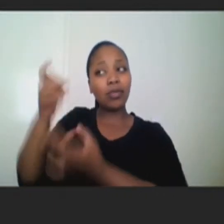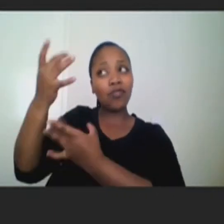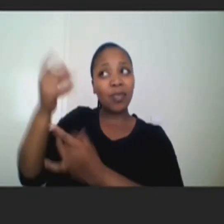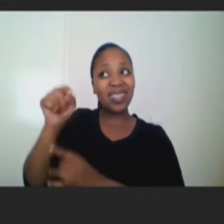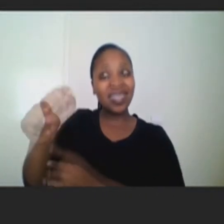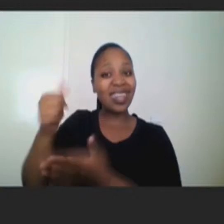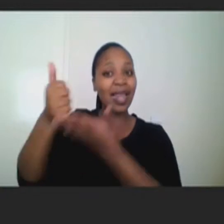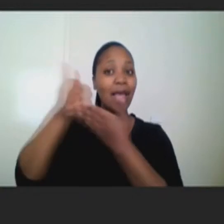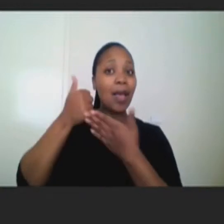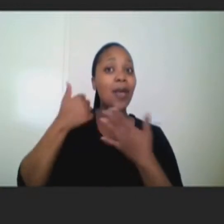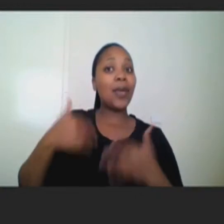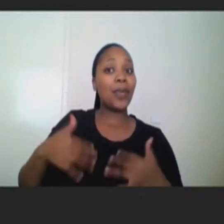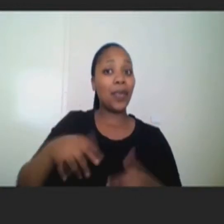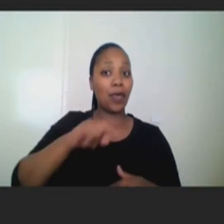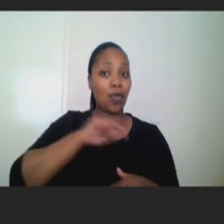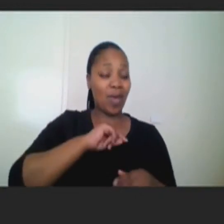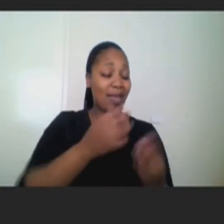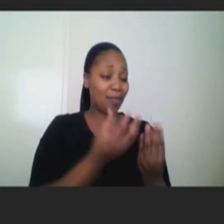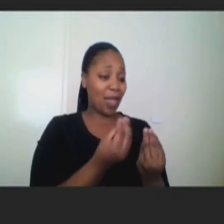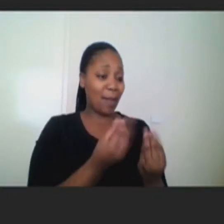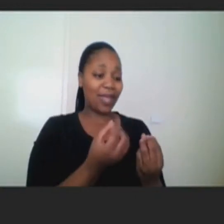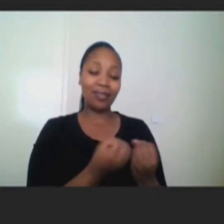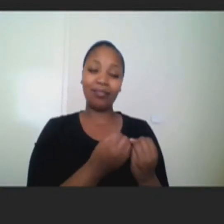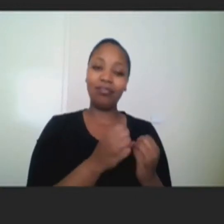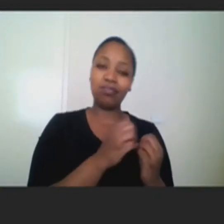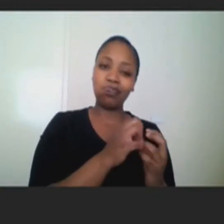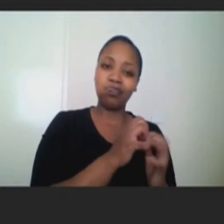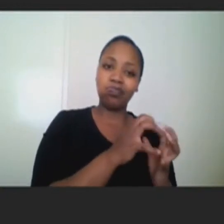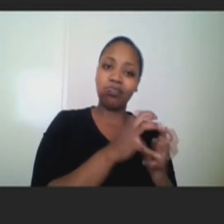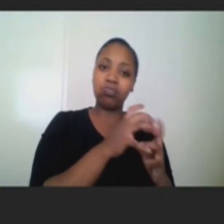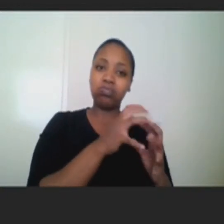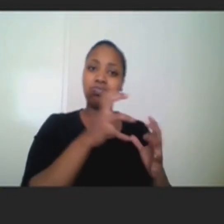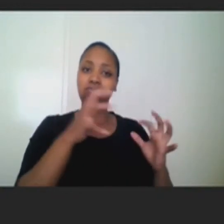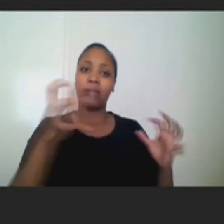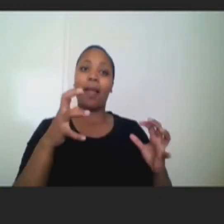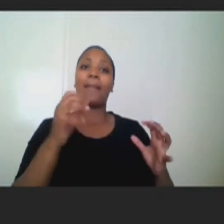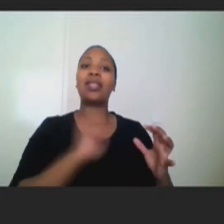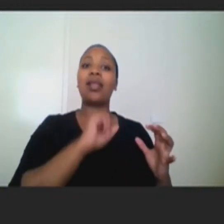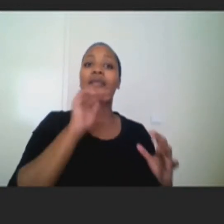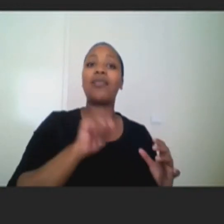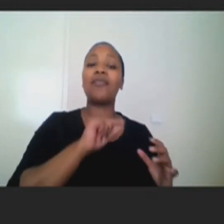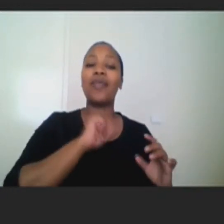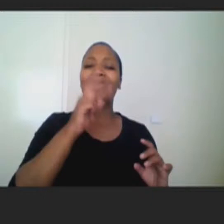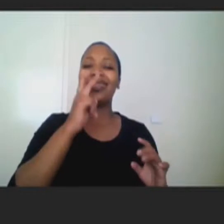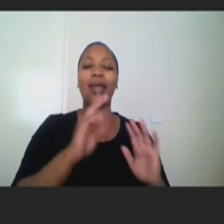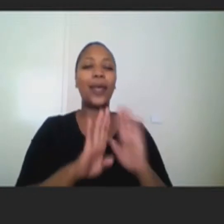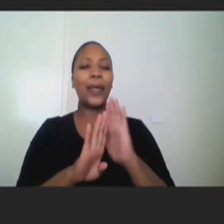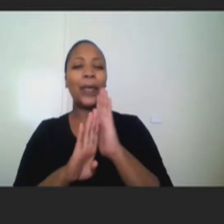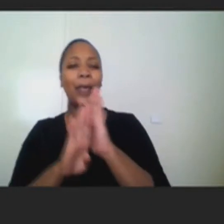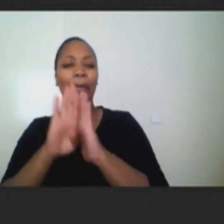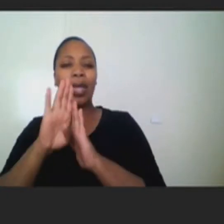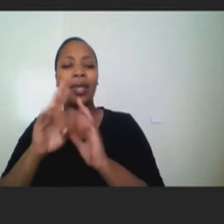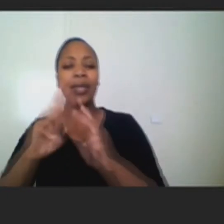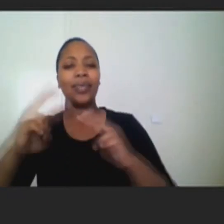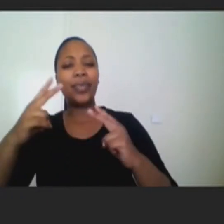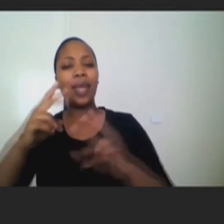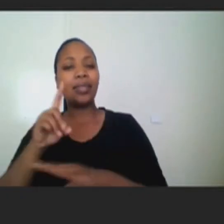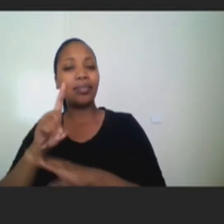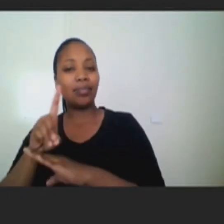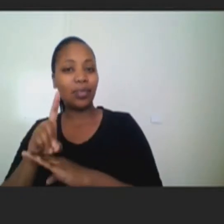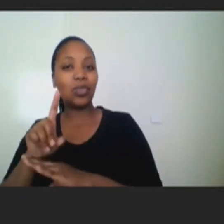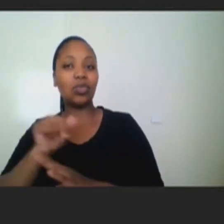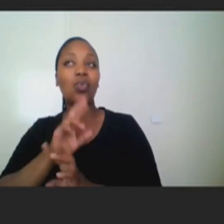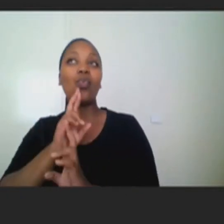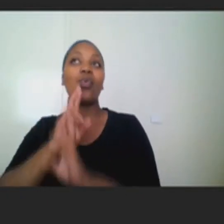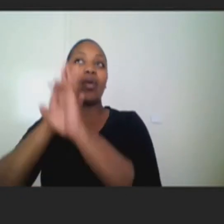were greater from South Africa. We were seeing this increase, so there was the epidemiological data that made us report to the government